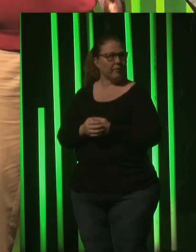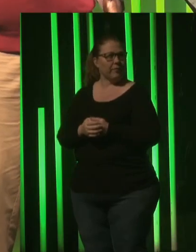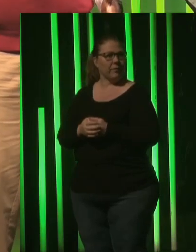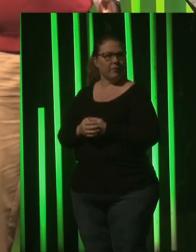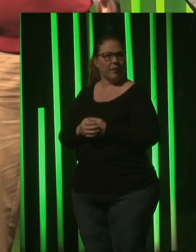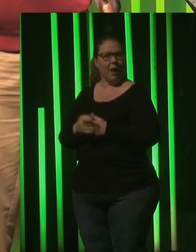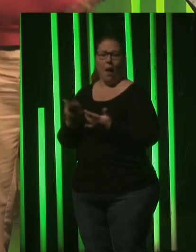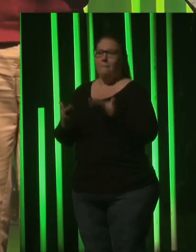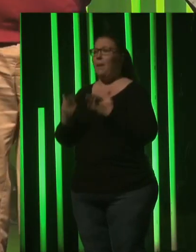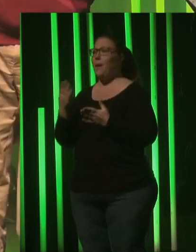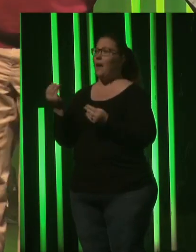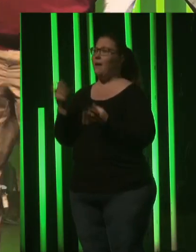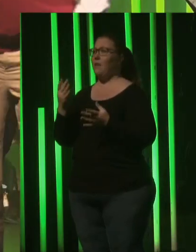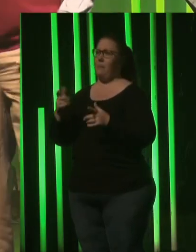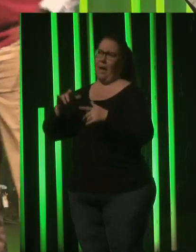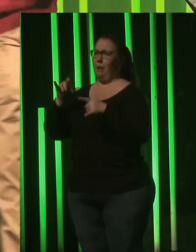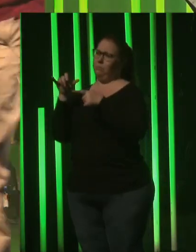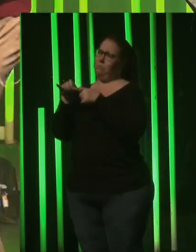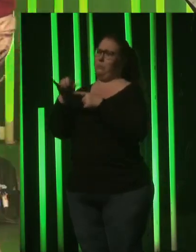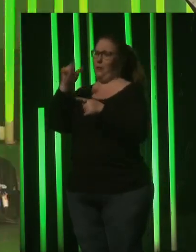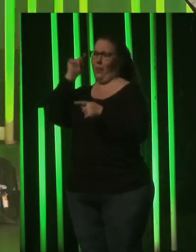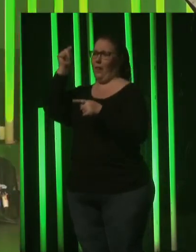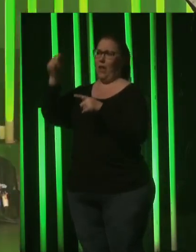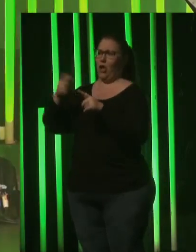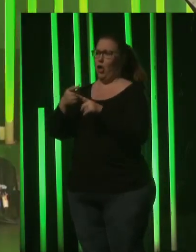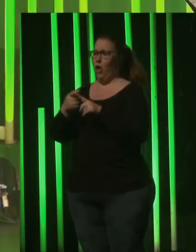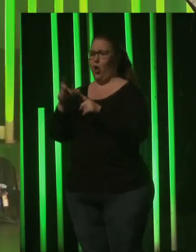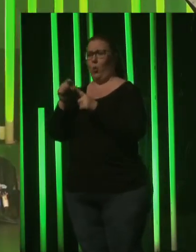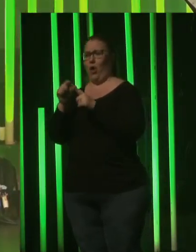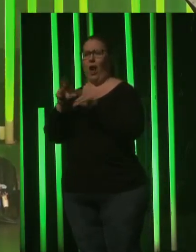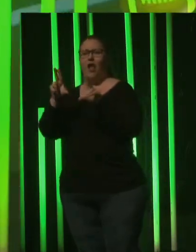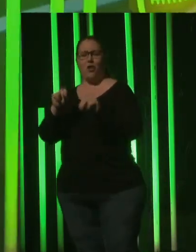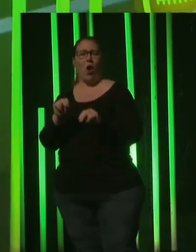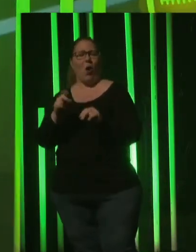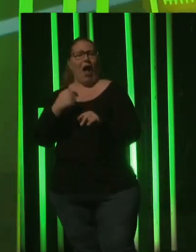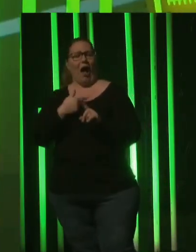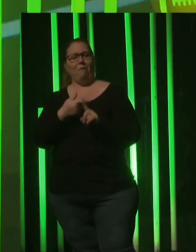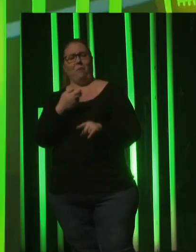good theological term, and I'm like, nah. I'm from the hood. I'm gonna give them something easy.